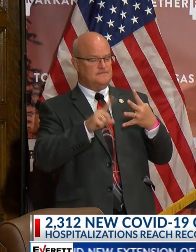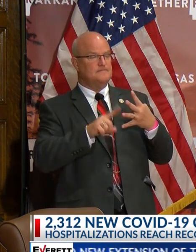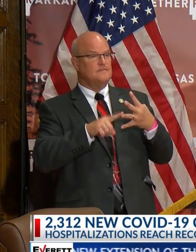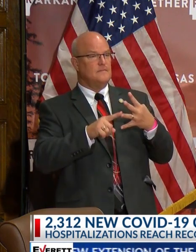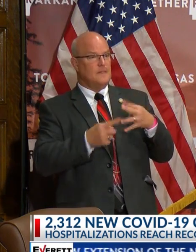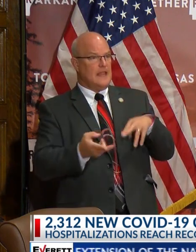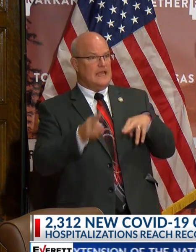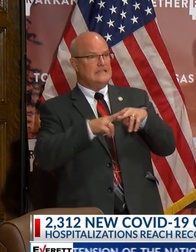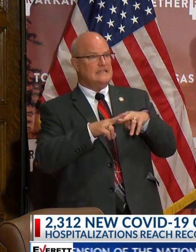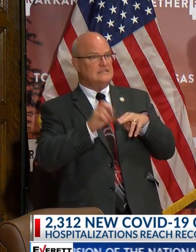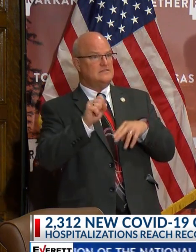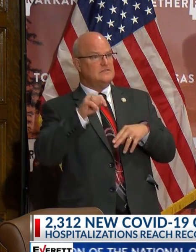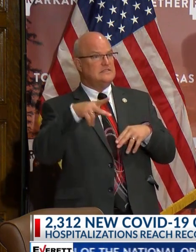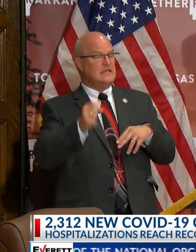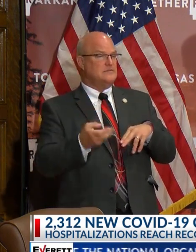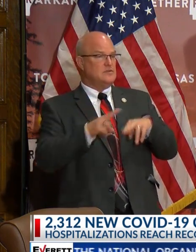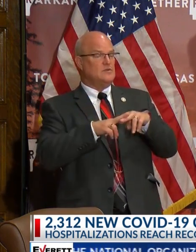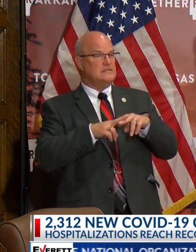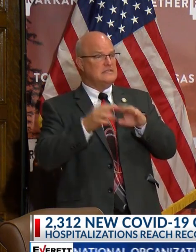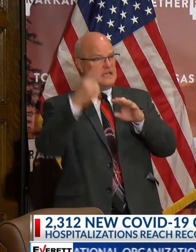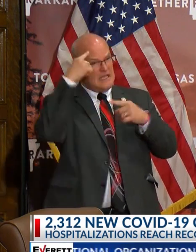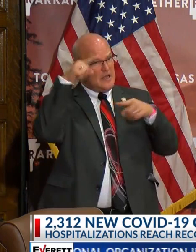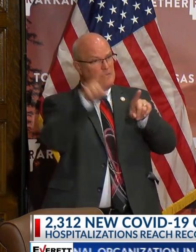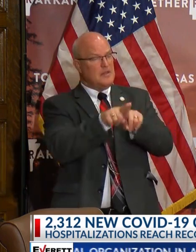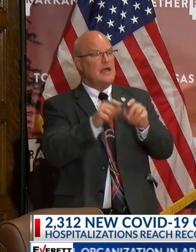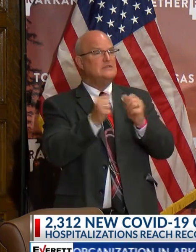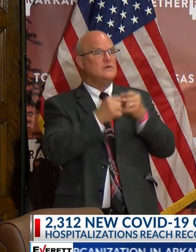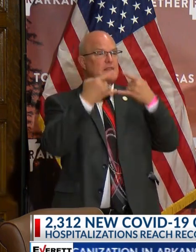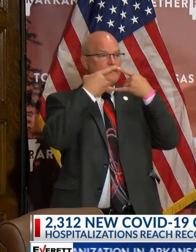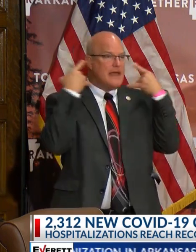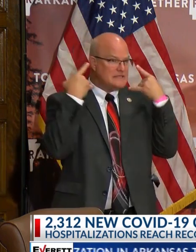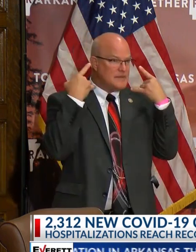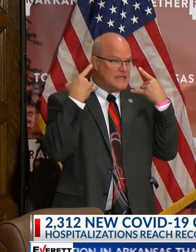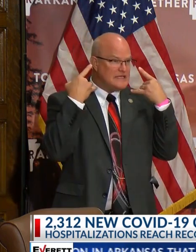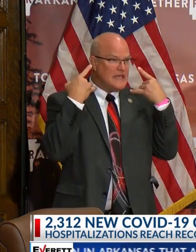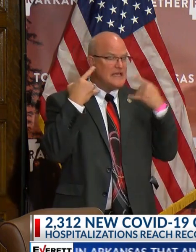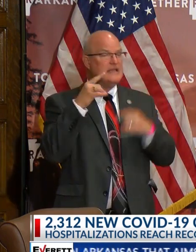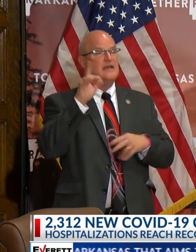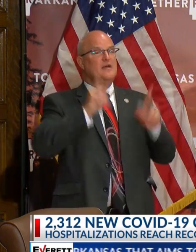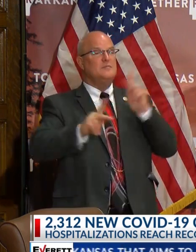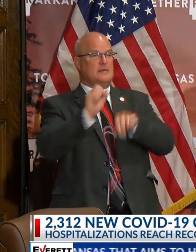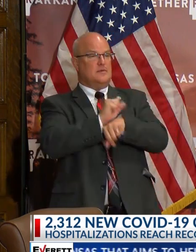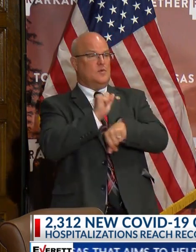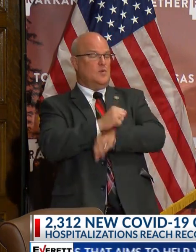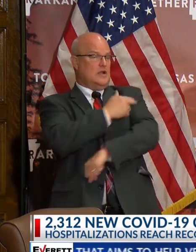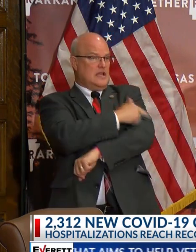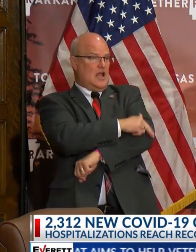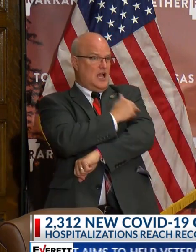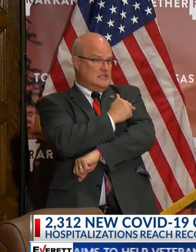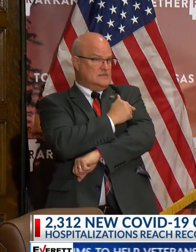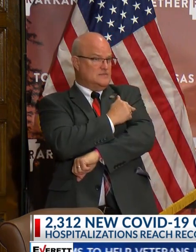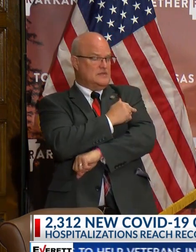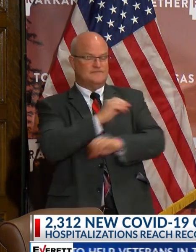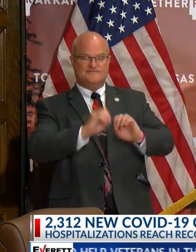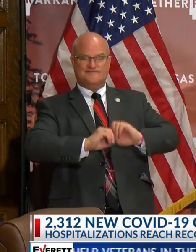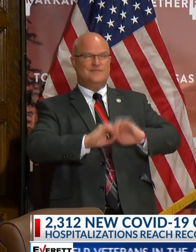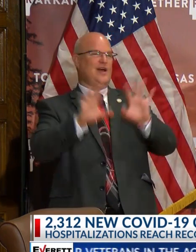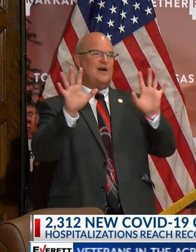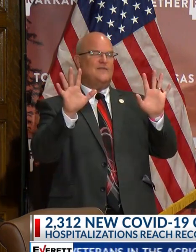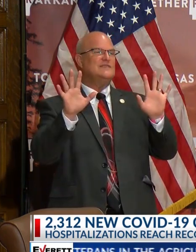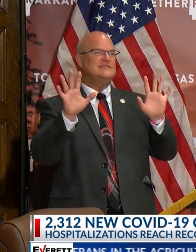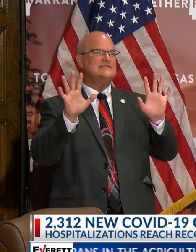steps make sense for increasing compliance with the mask mandate? Those that are working in the hospital environment